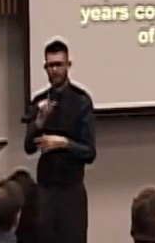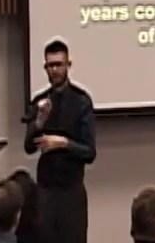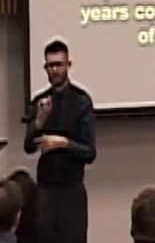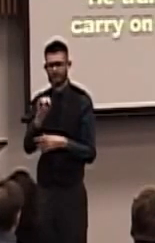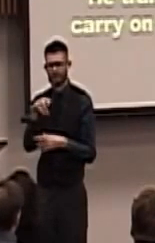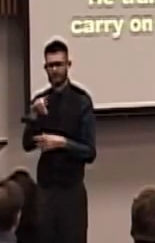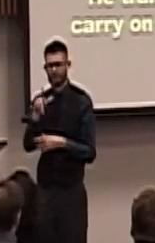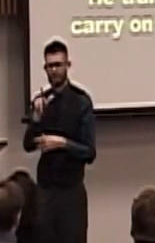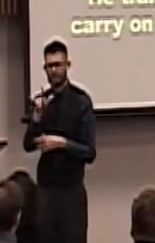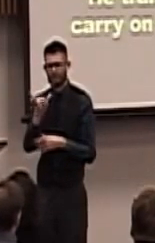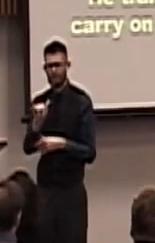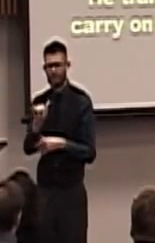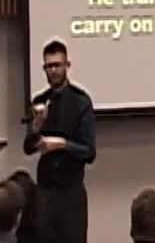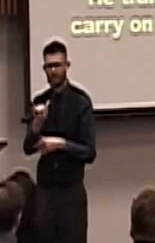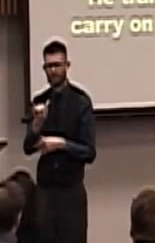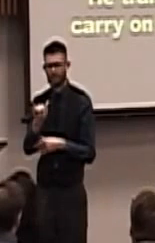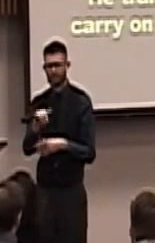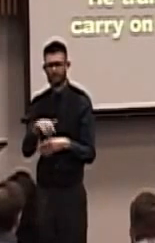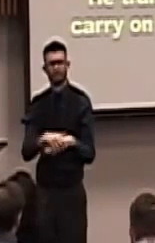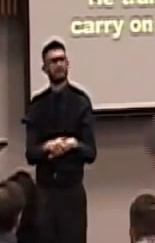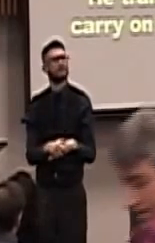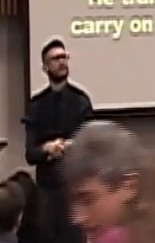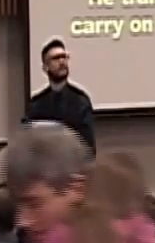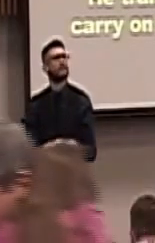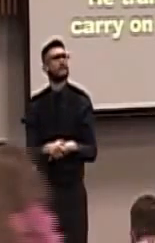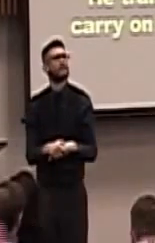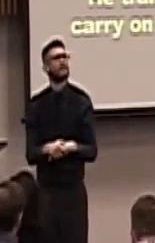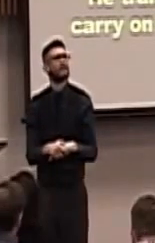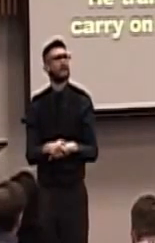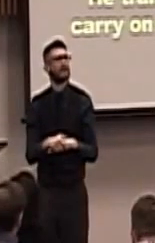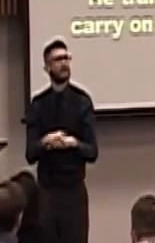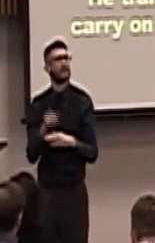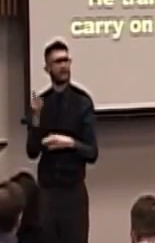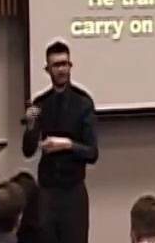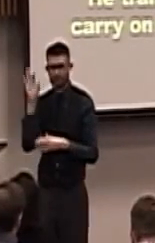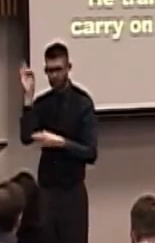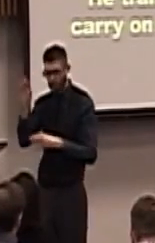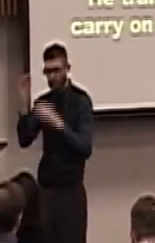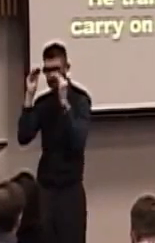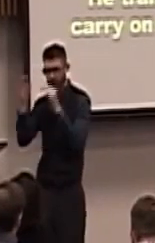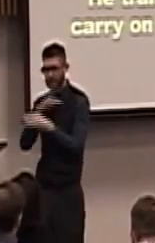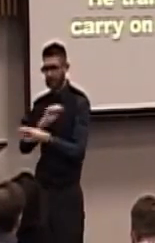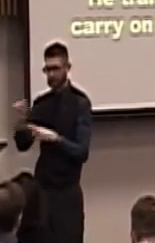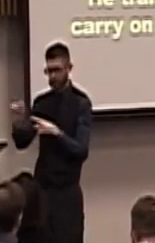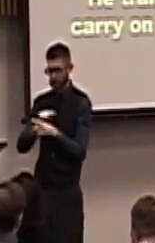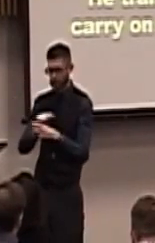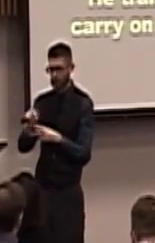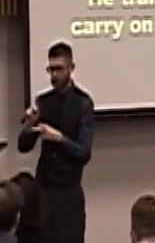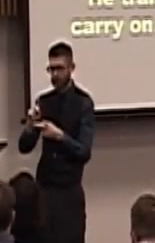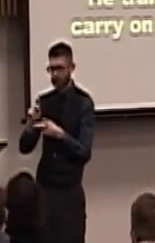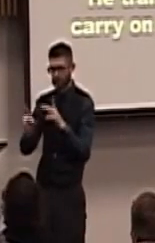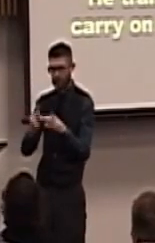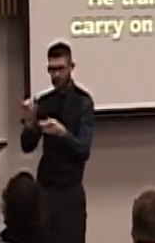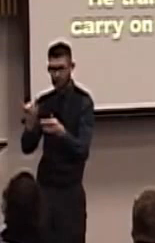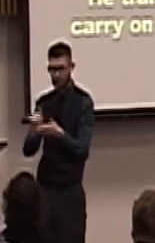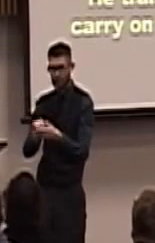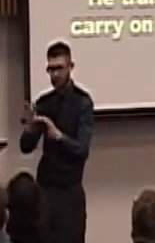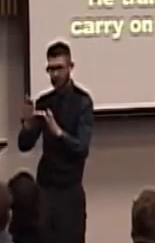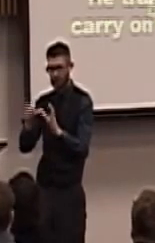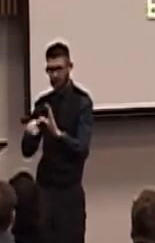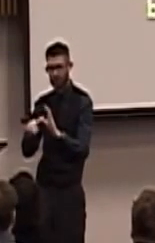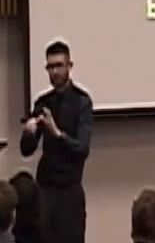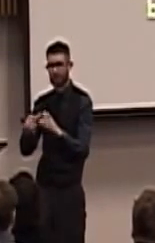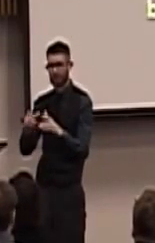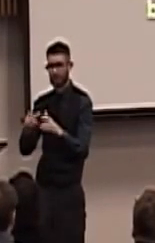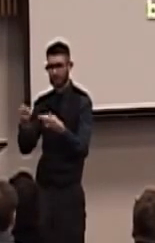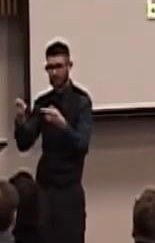Because not only did he preach and teach, but he trained those he converted, who also then went on